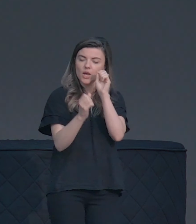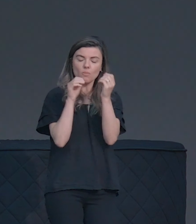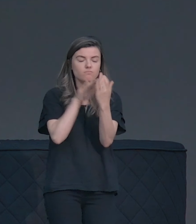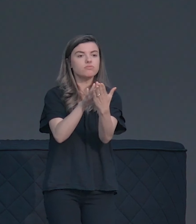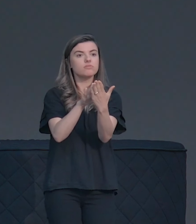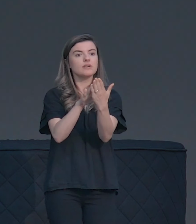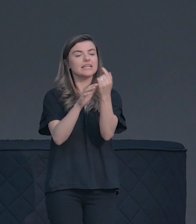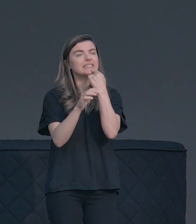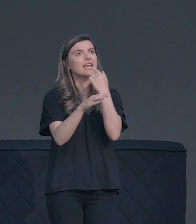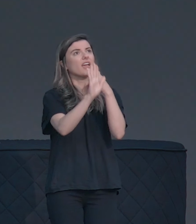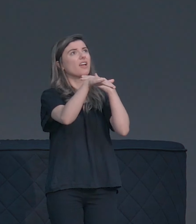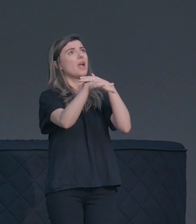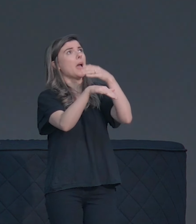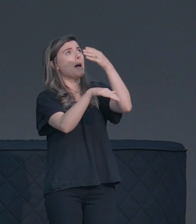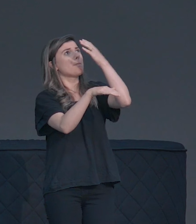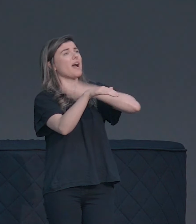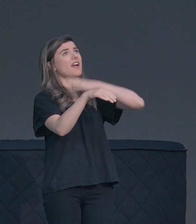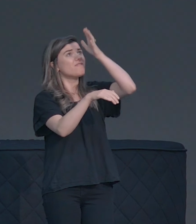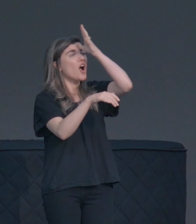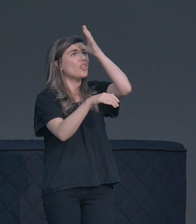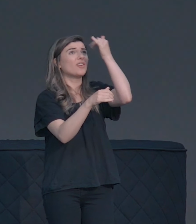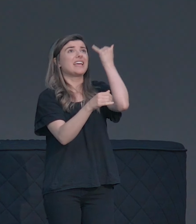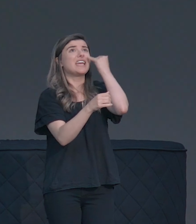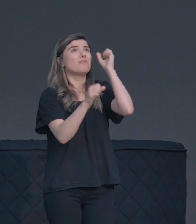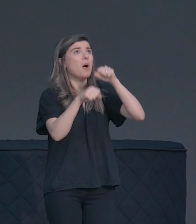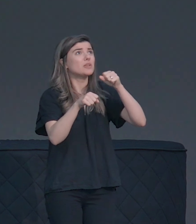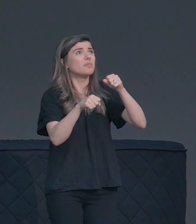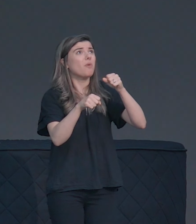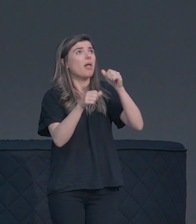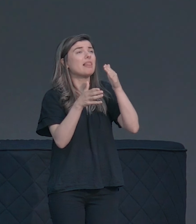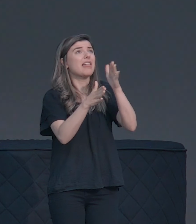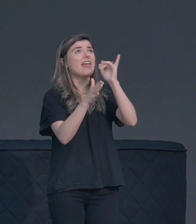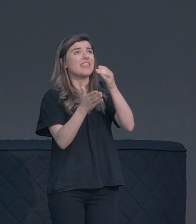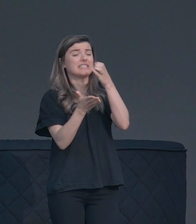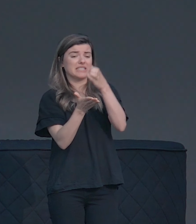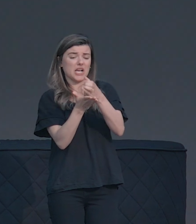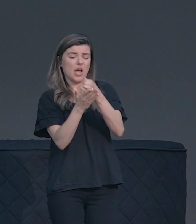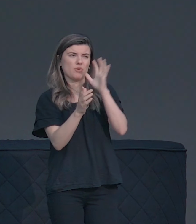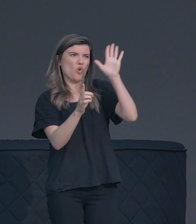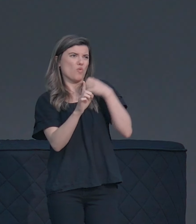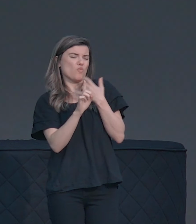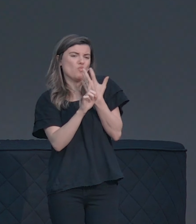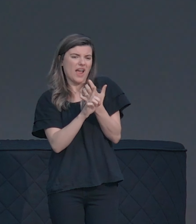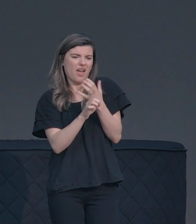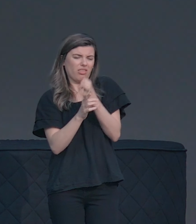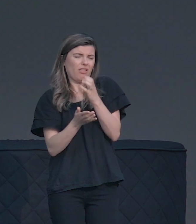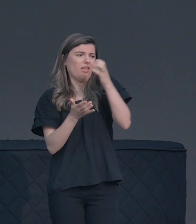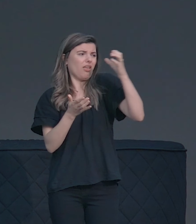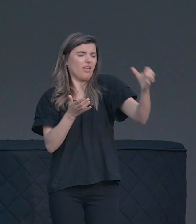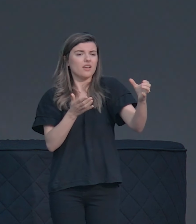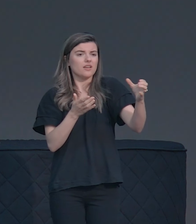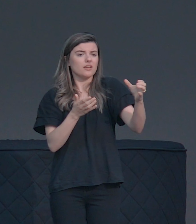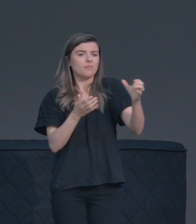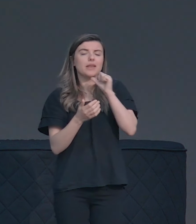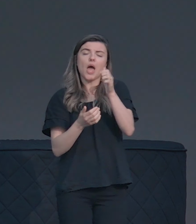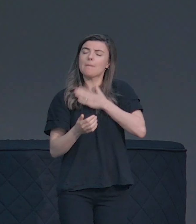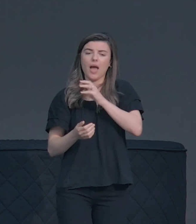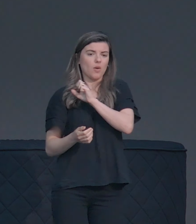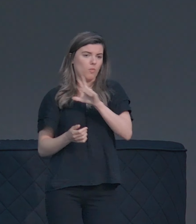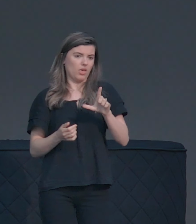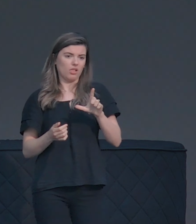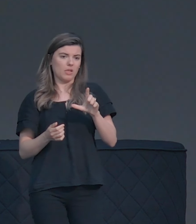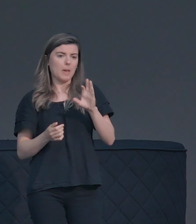these words, "My Father, if it be possible, let this cup pass from me. Nevertheless, not as I will,